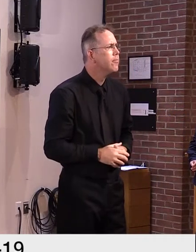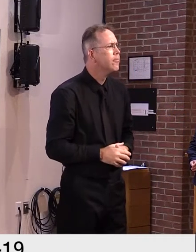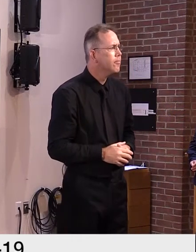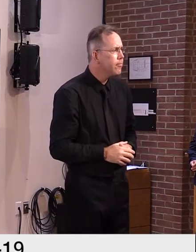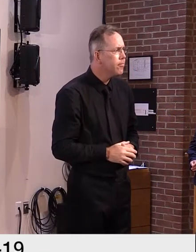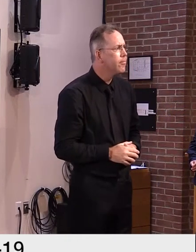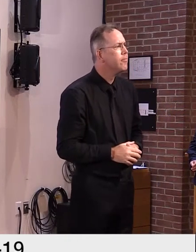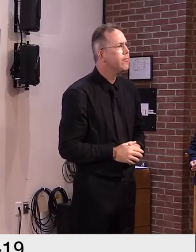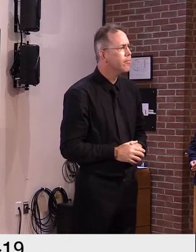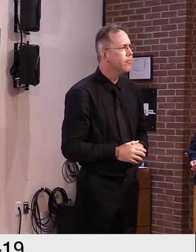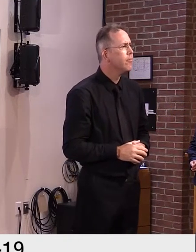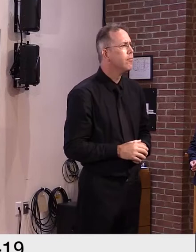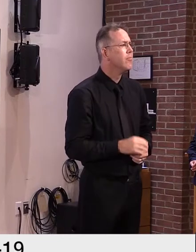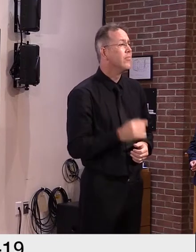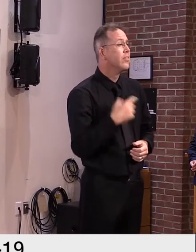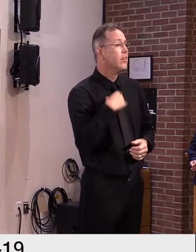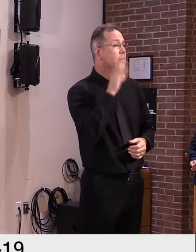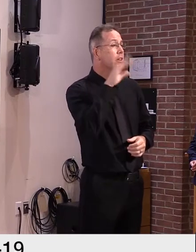in process.